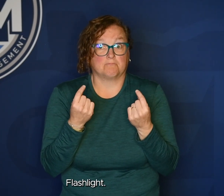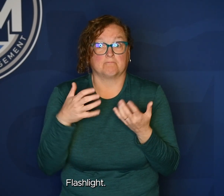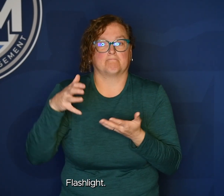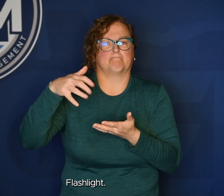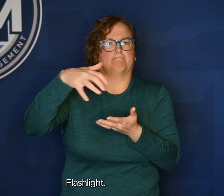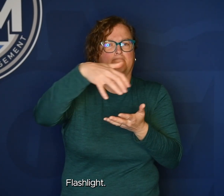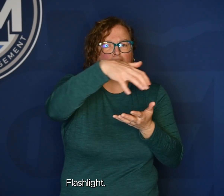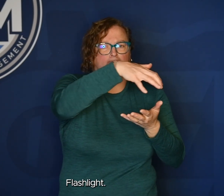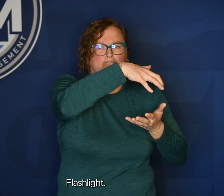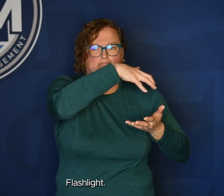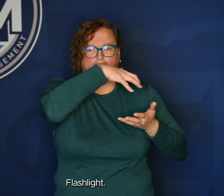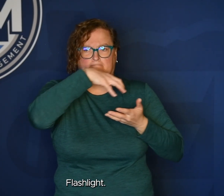Flashlight,